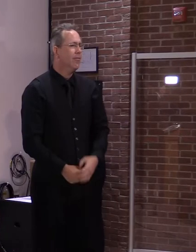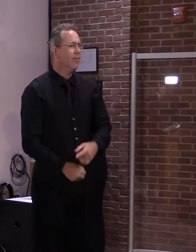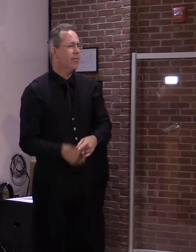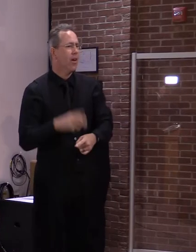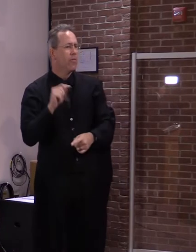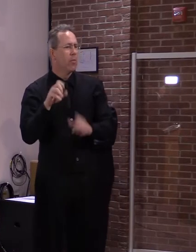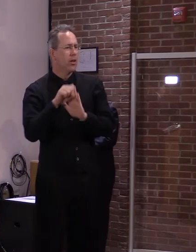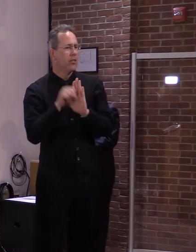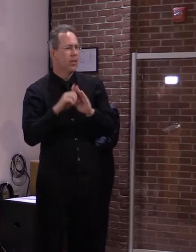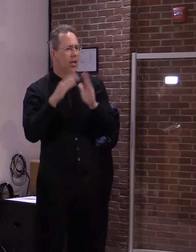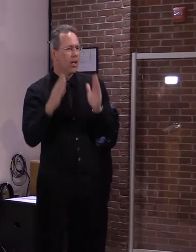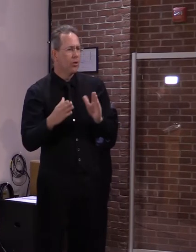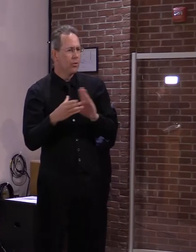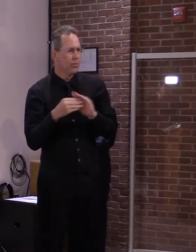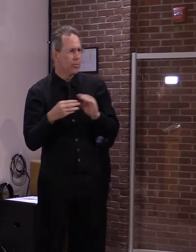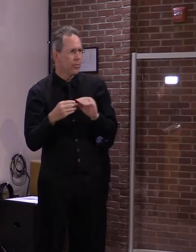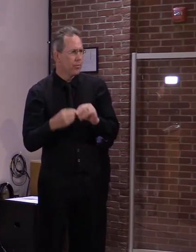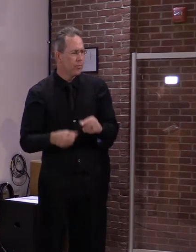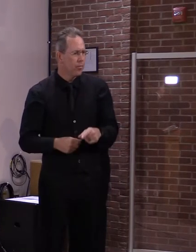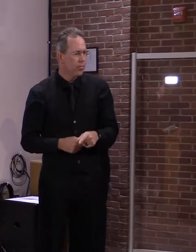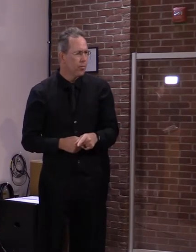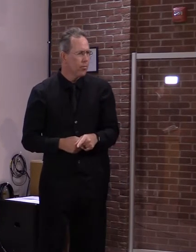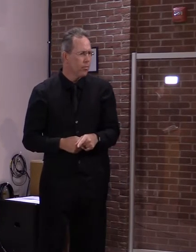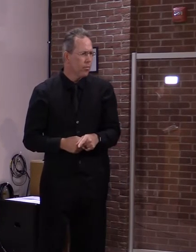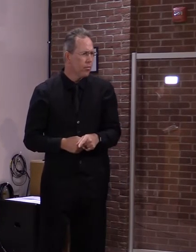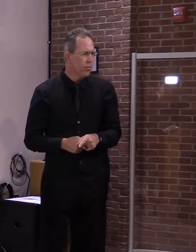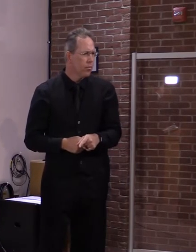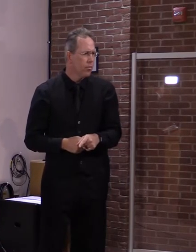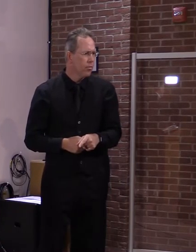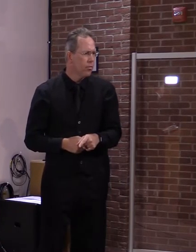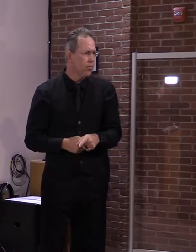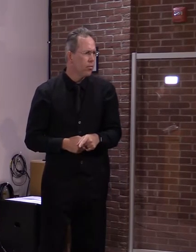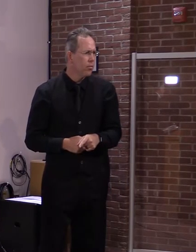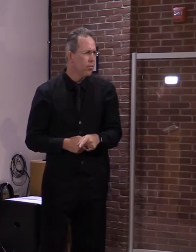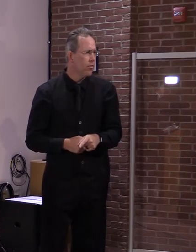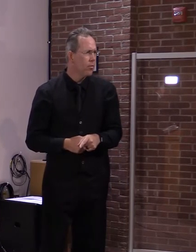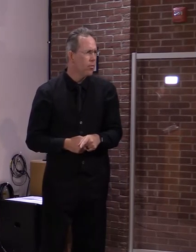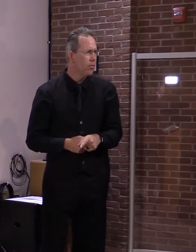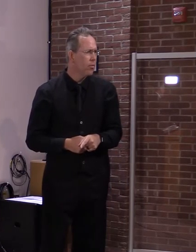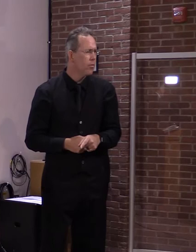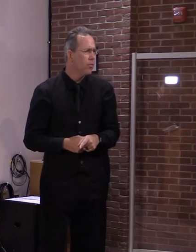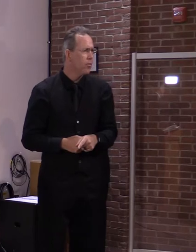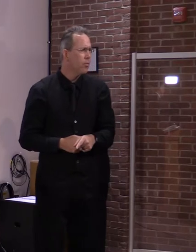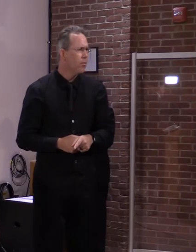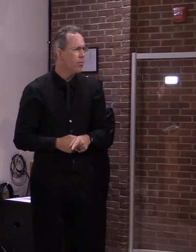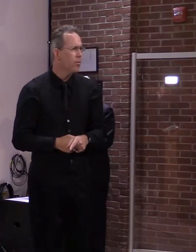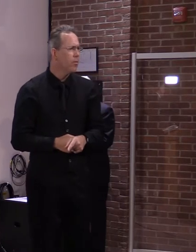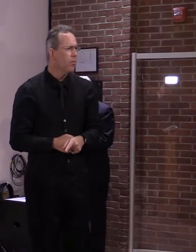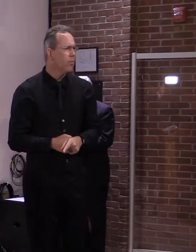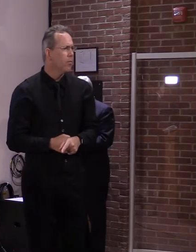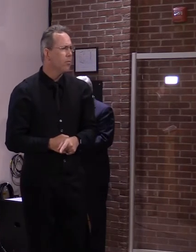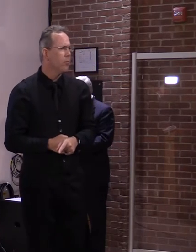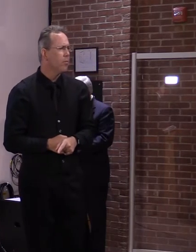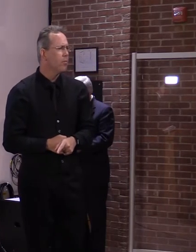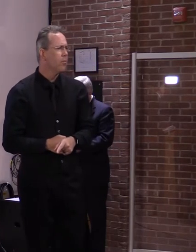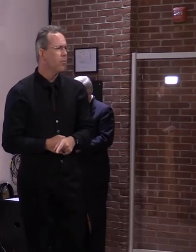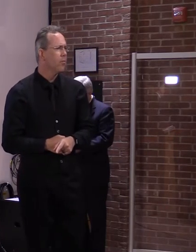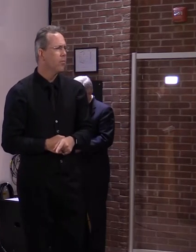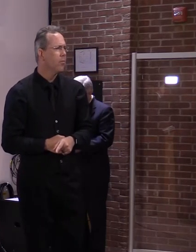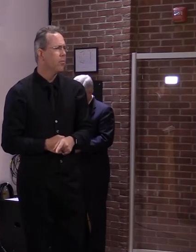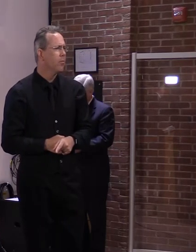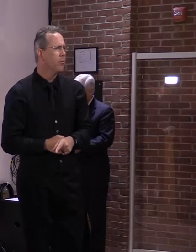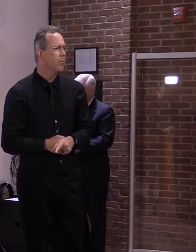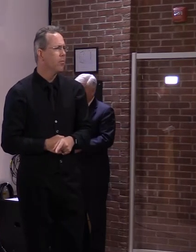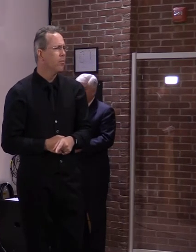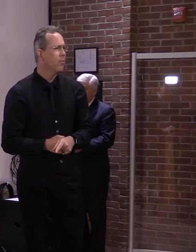Governor, 9 states do not require parental consent for COVID-19 vaccination for at least some minors. Can you